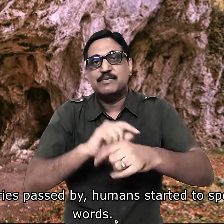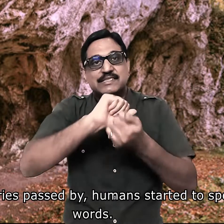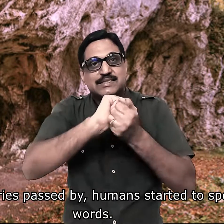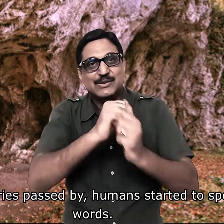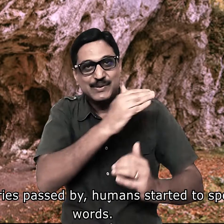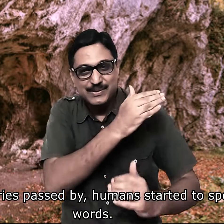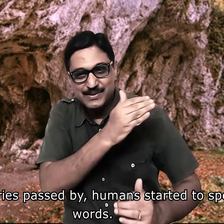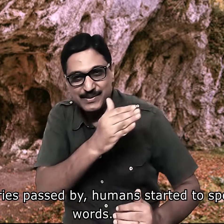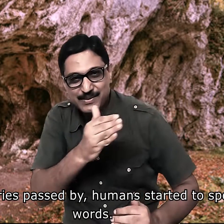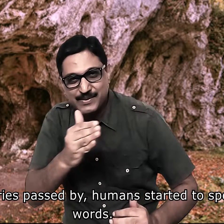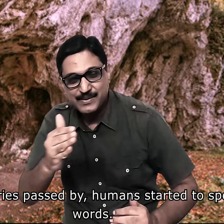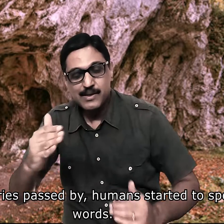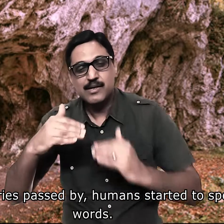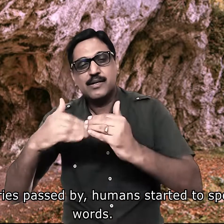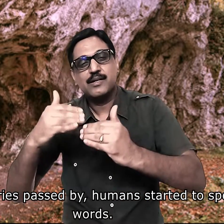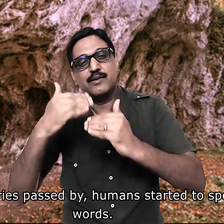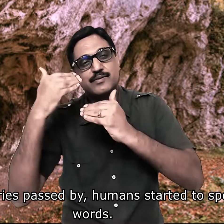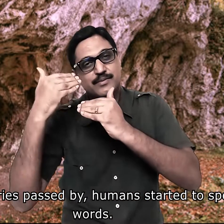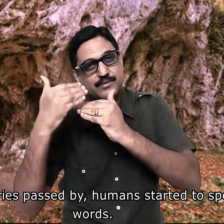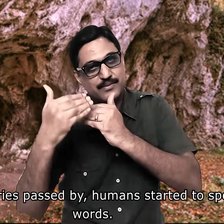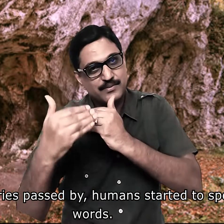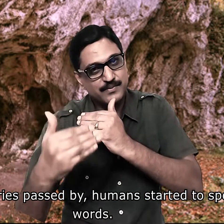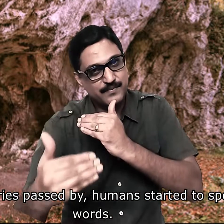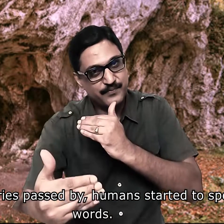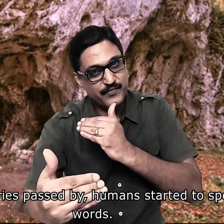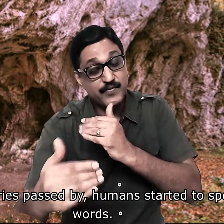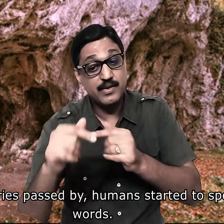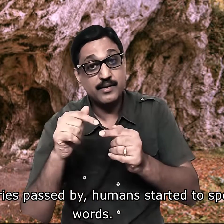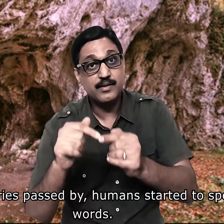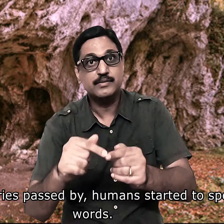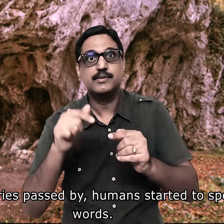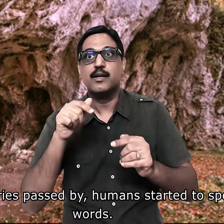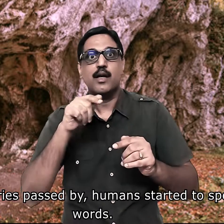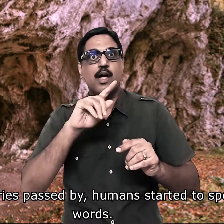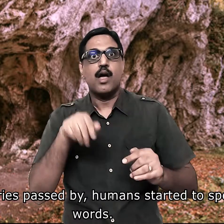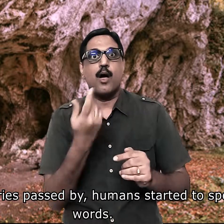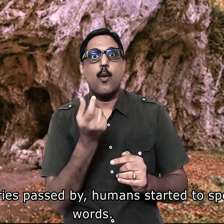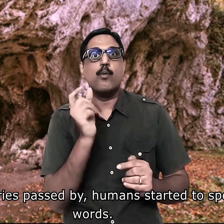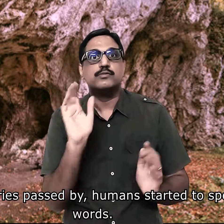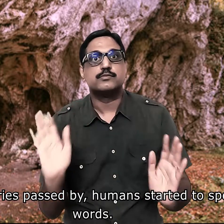As many centuries passed by, humans started to speak some words.